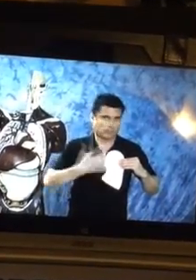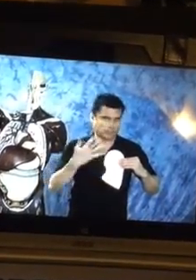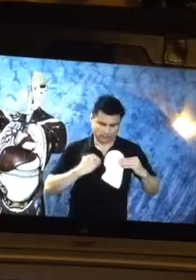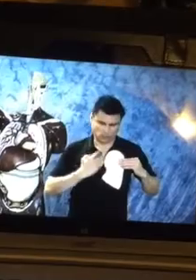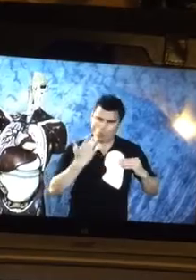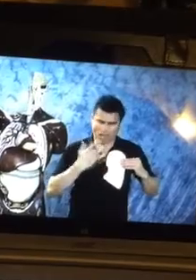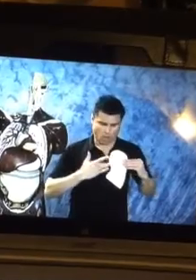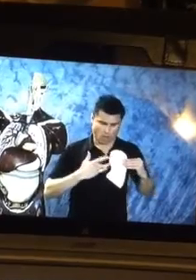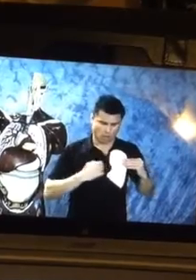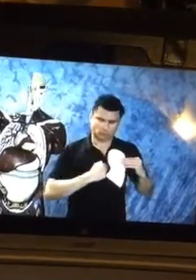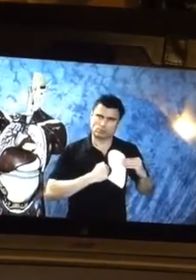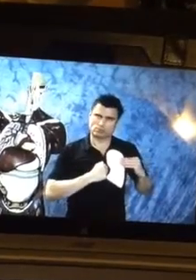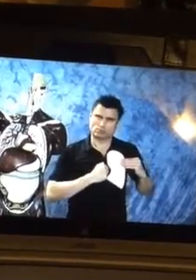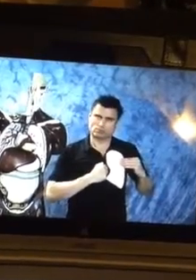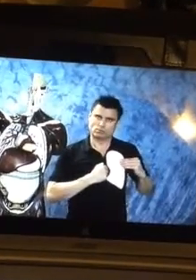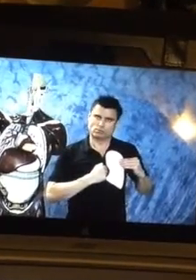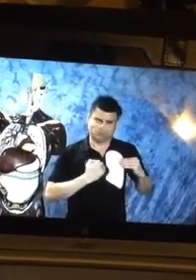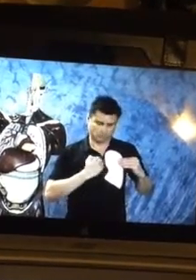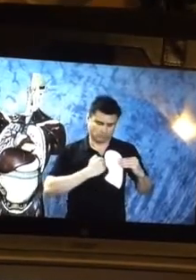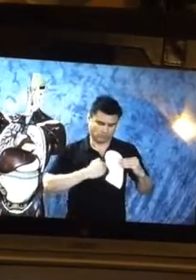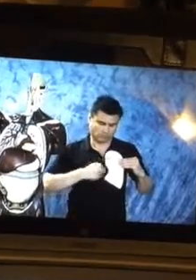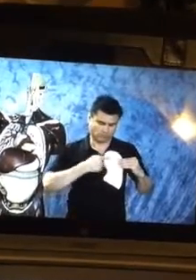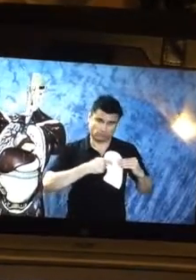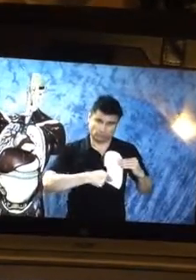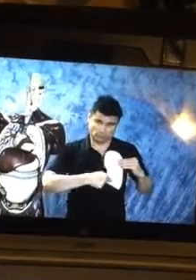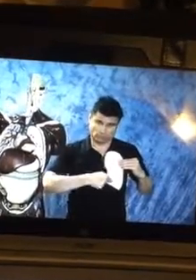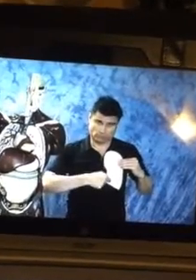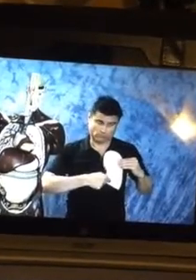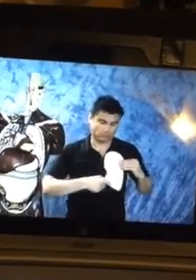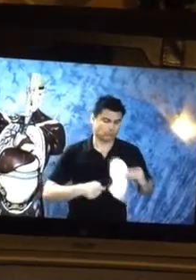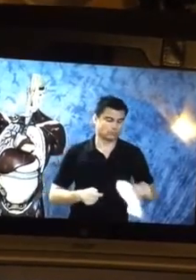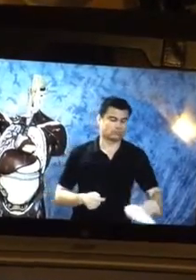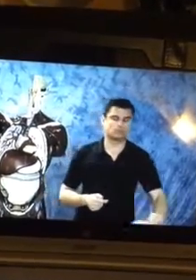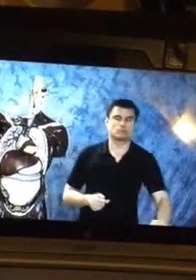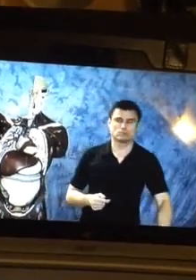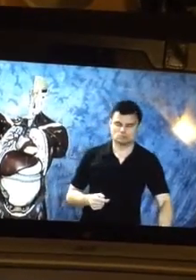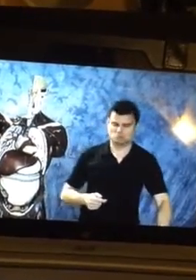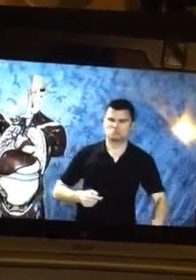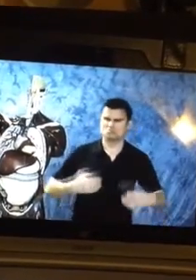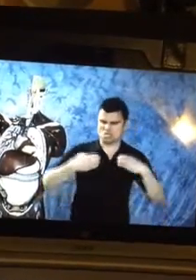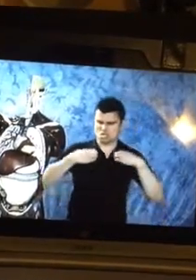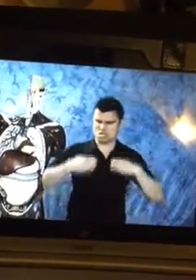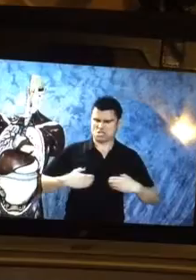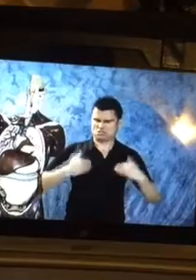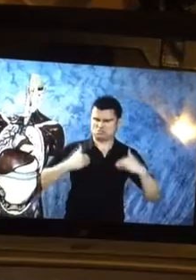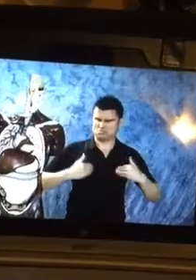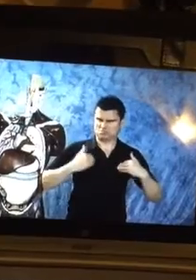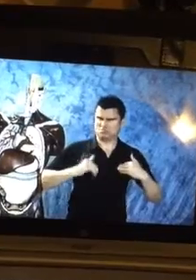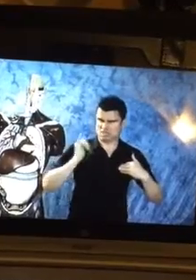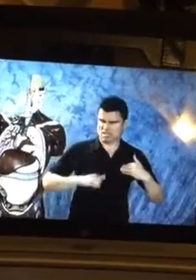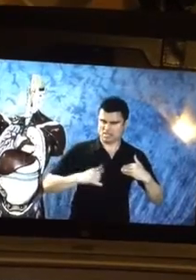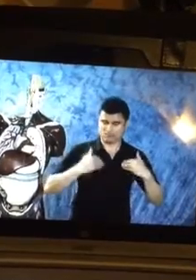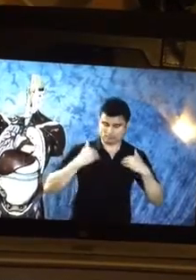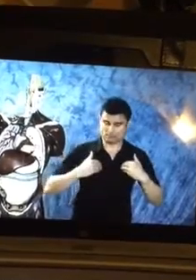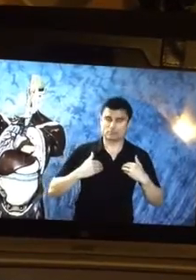Now on the left side there's only two chambers, and the reason why is because the heart is there. So there's only two.